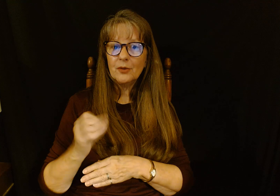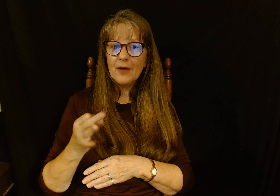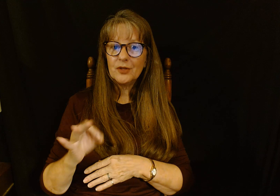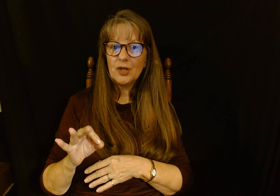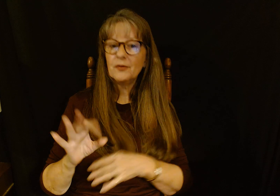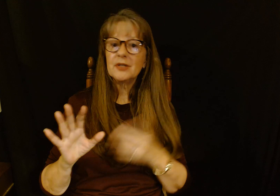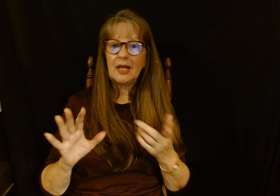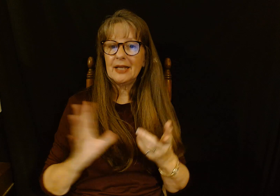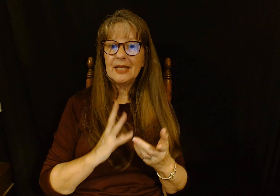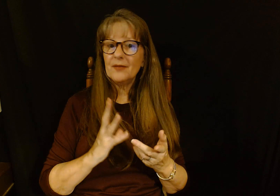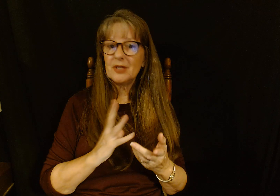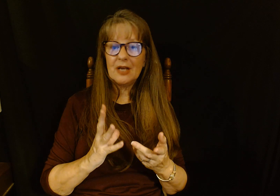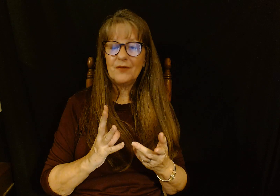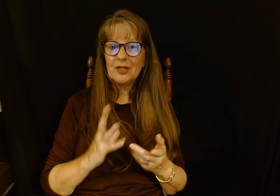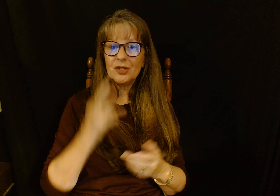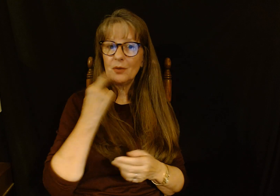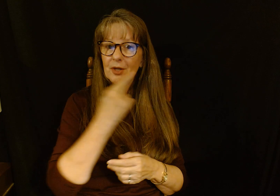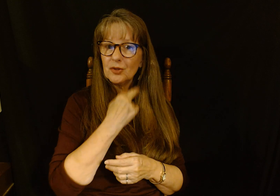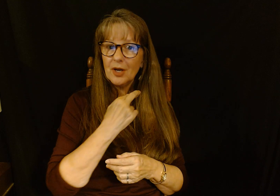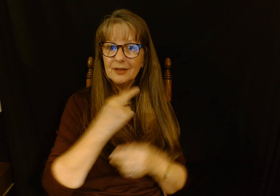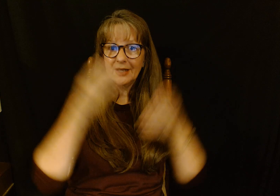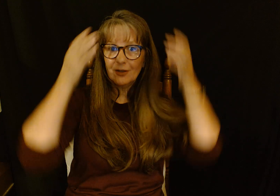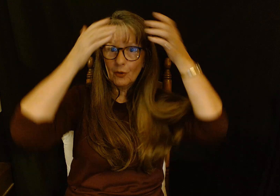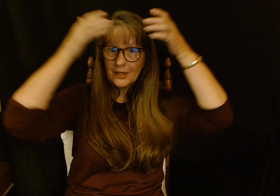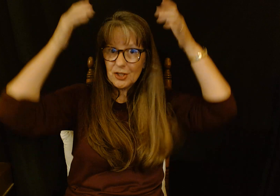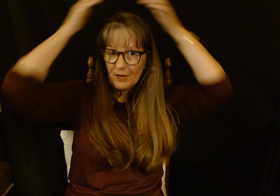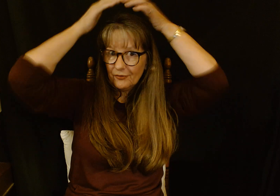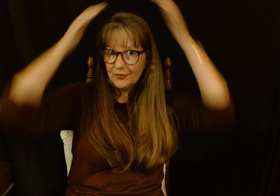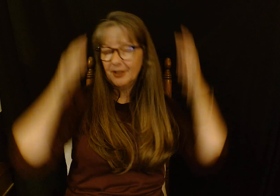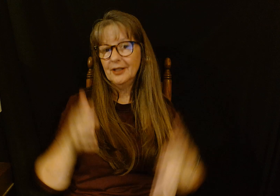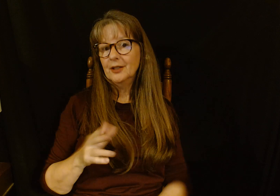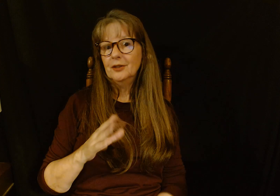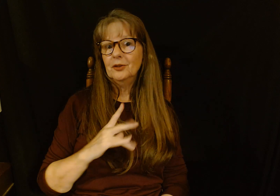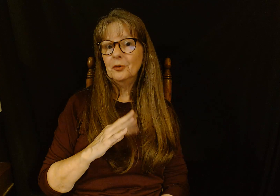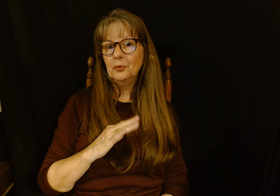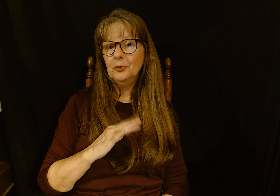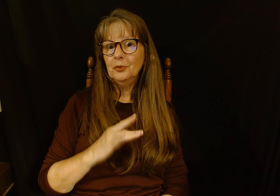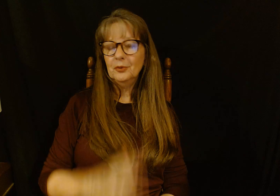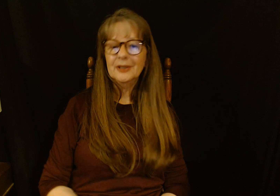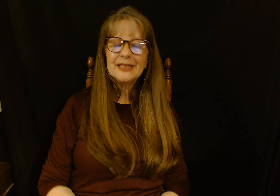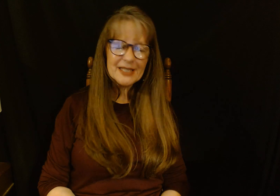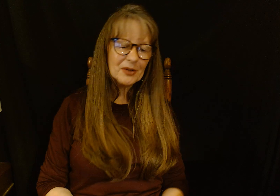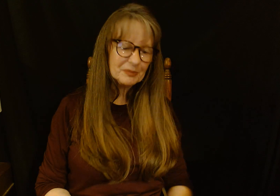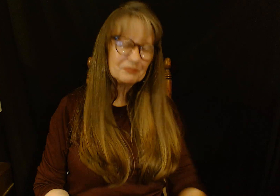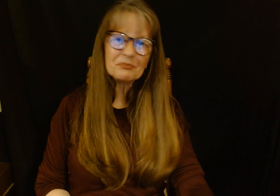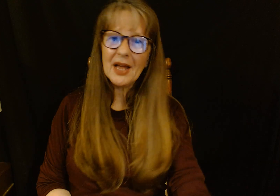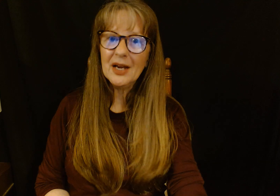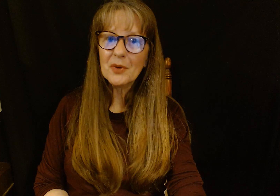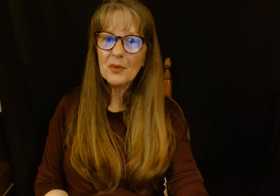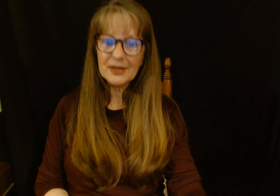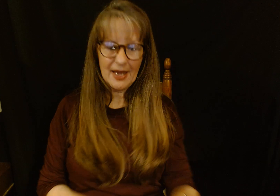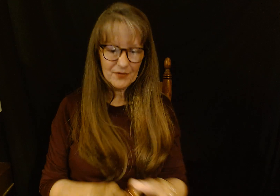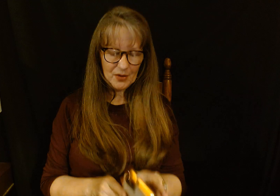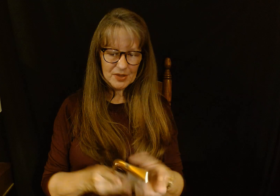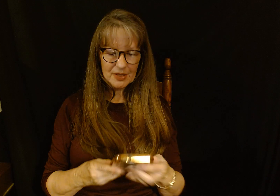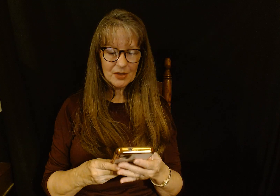a chef. It's like I said, if it's at a fancy restaurant, or a chef, So we want to have those. So